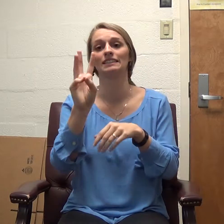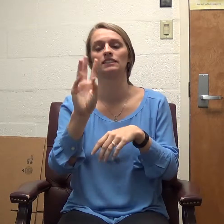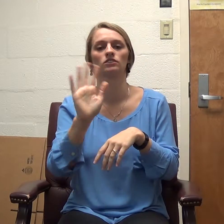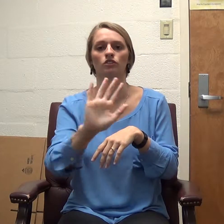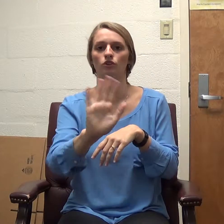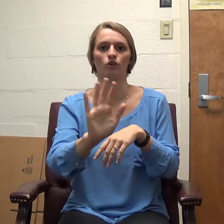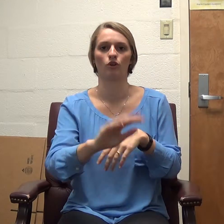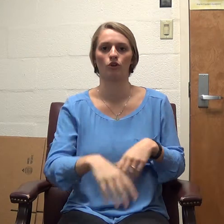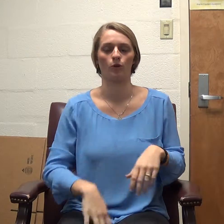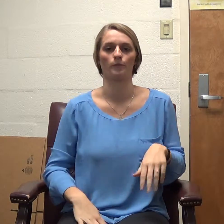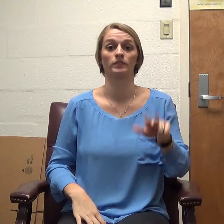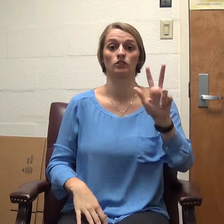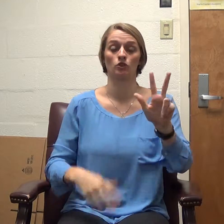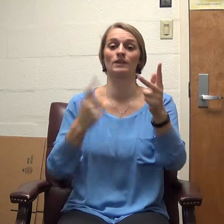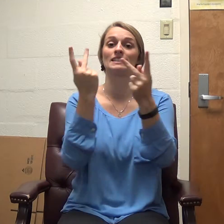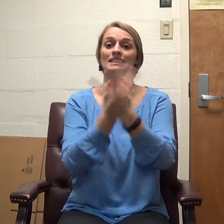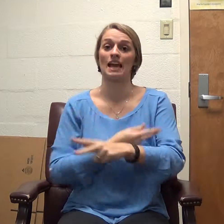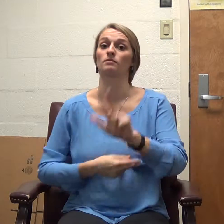some more problems.